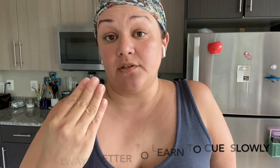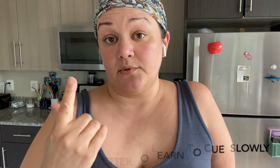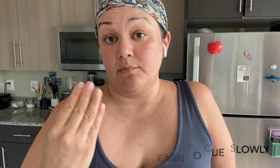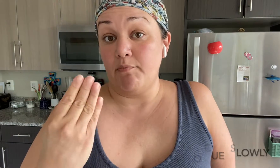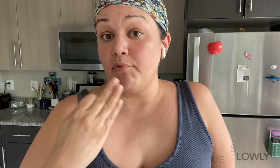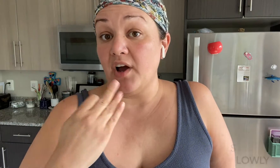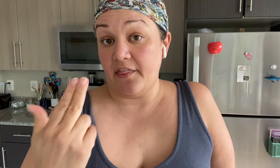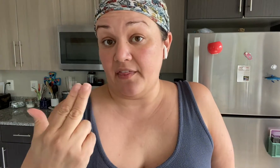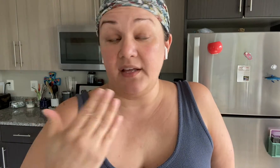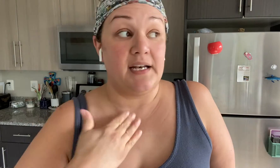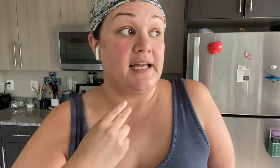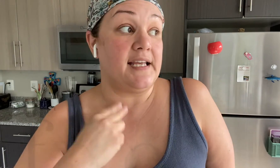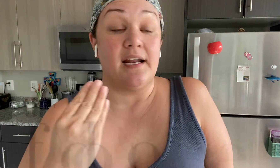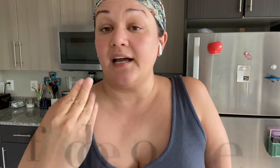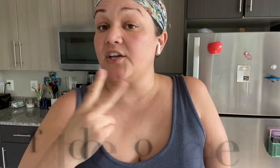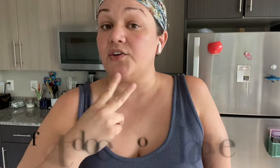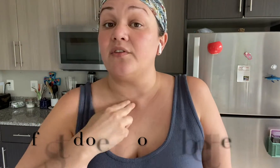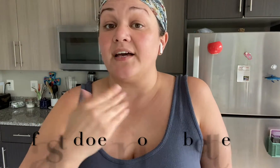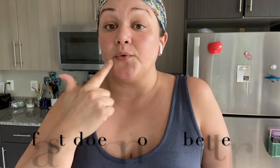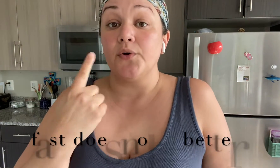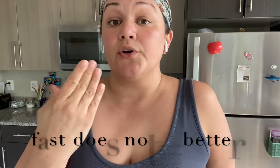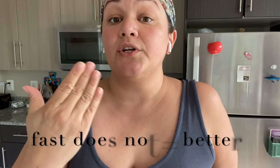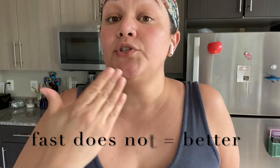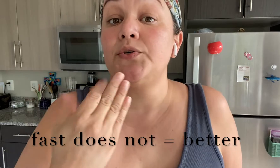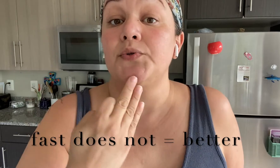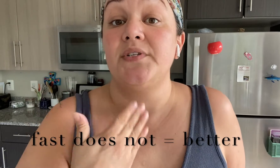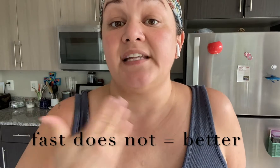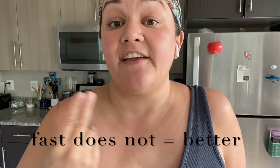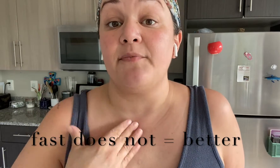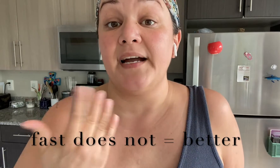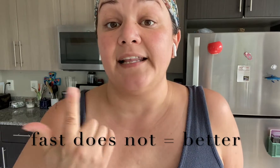vegetable broth. And I cannot cue that word to save my life.